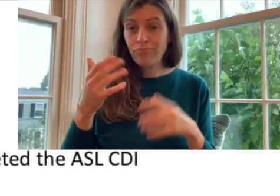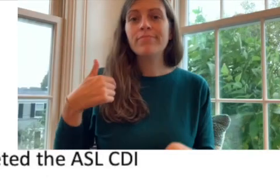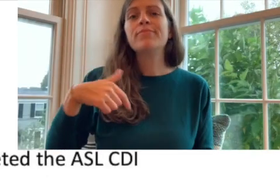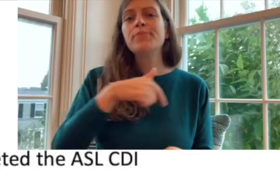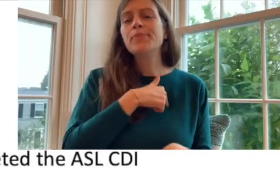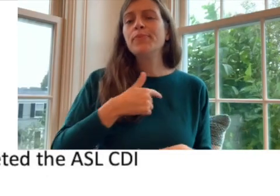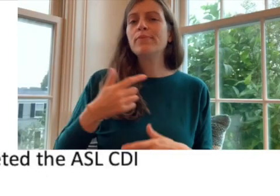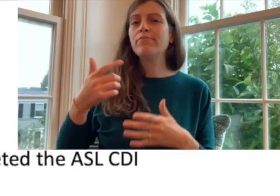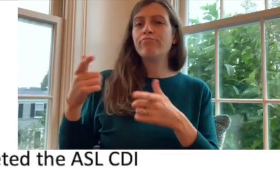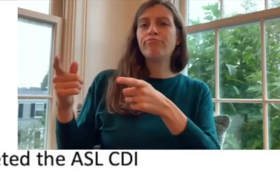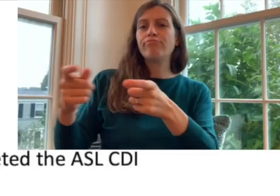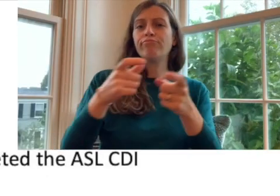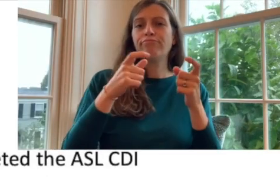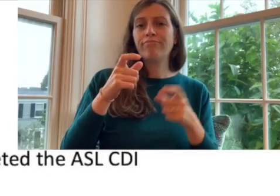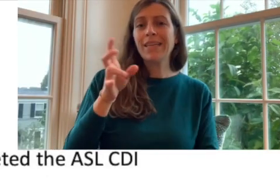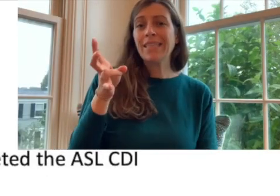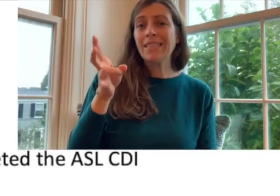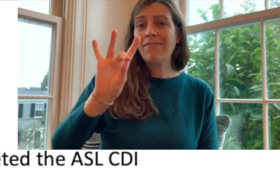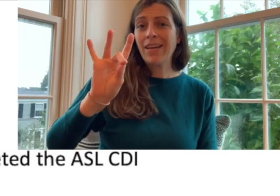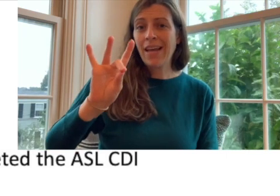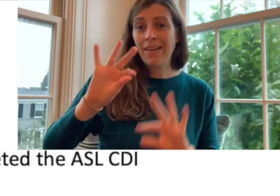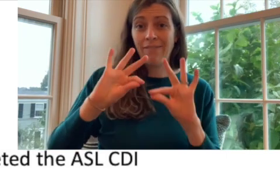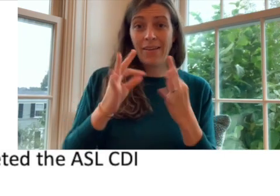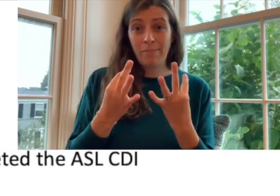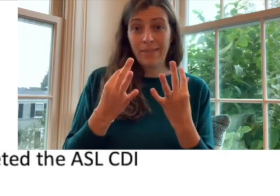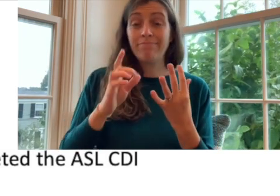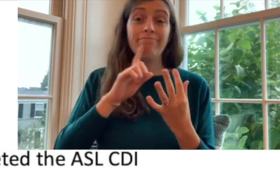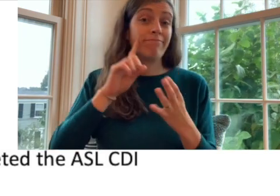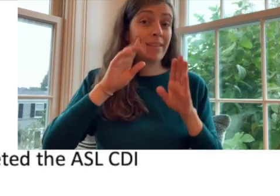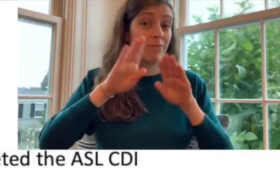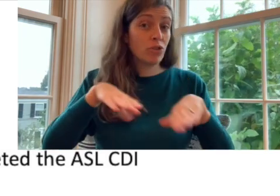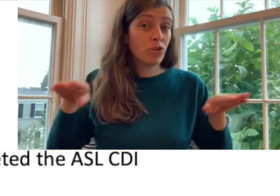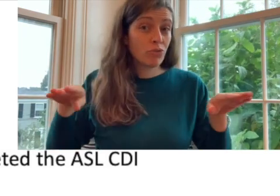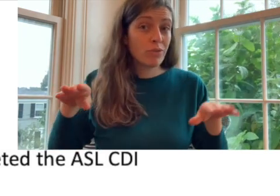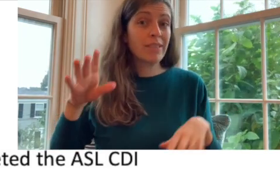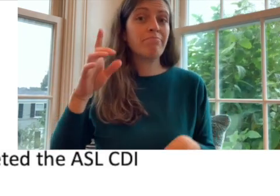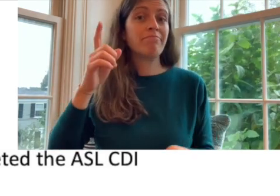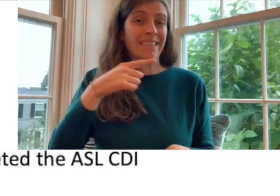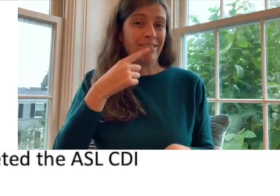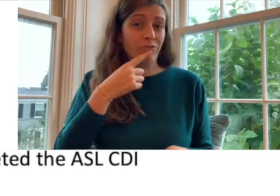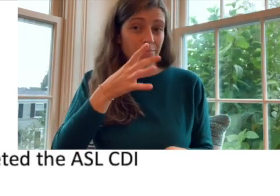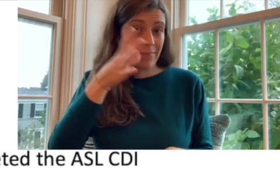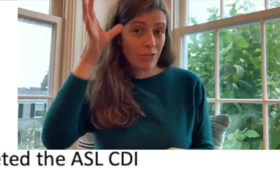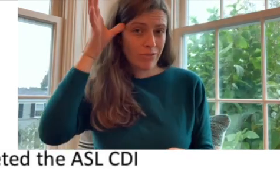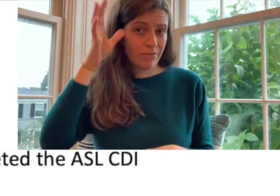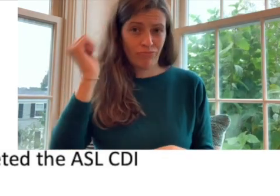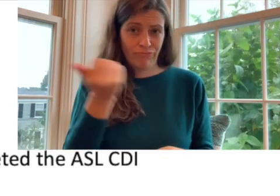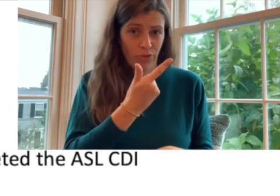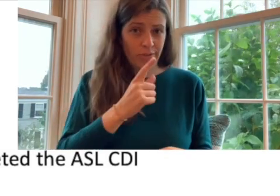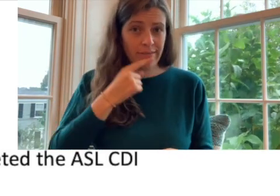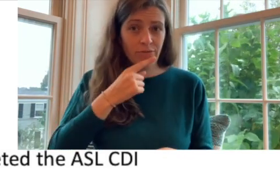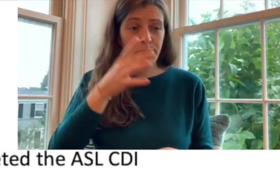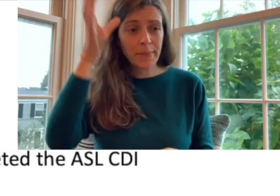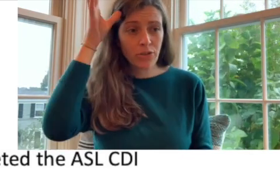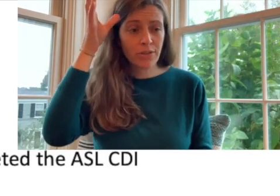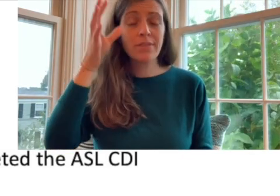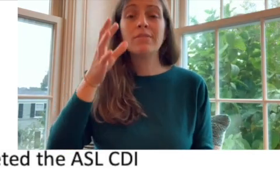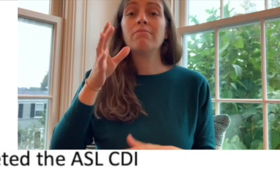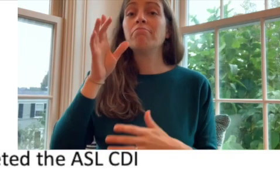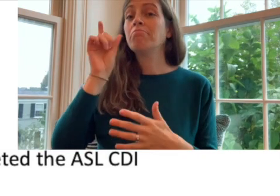an empirical question and asked and conducted the following study. The study included 78 deaf